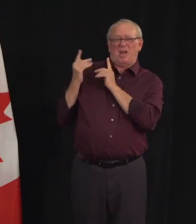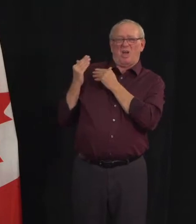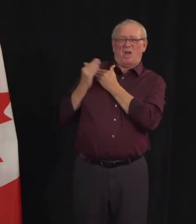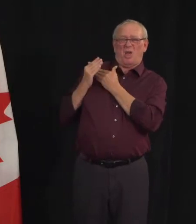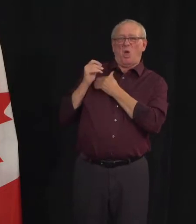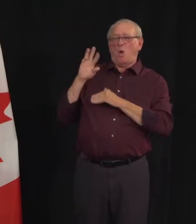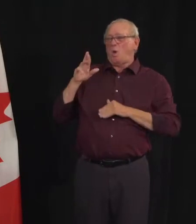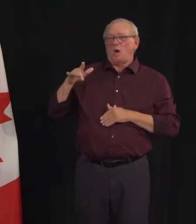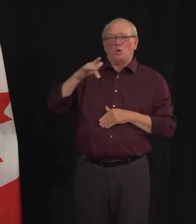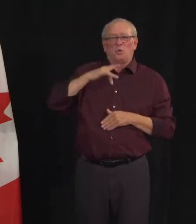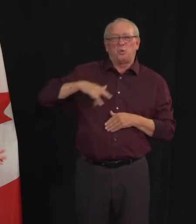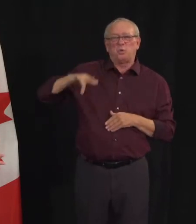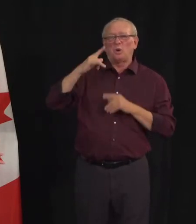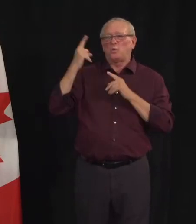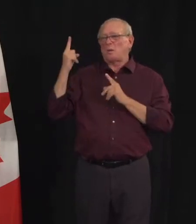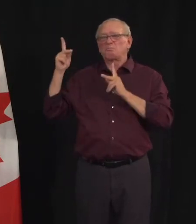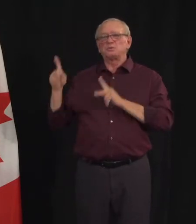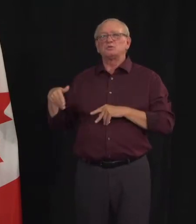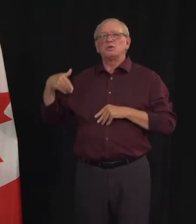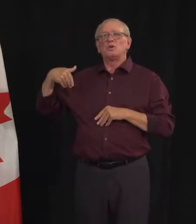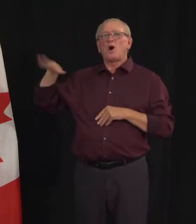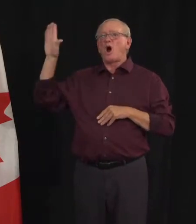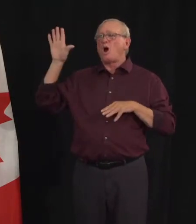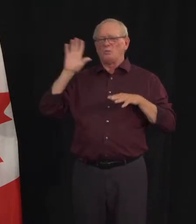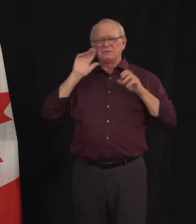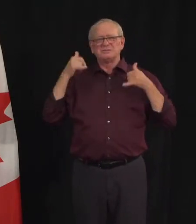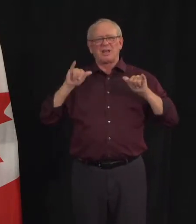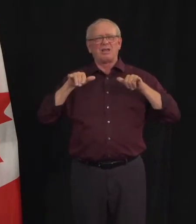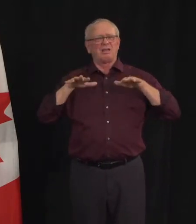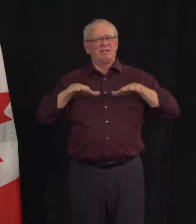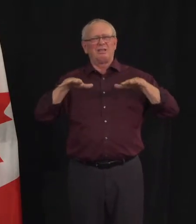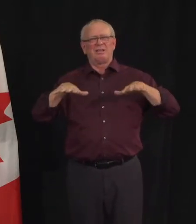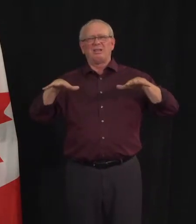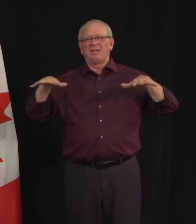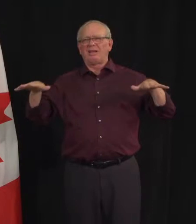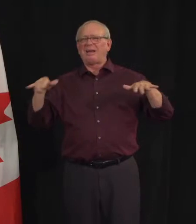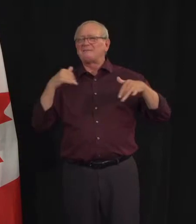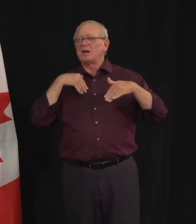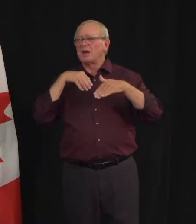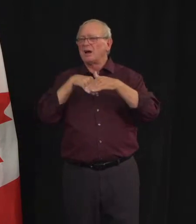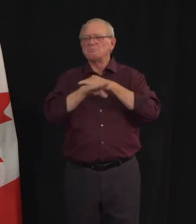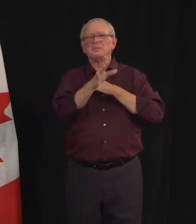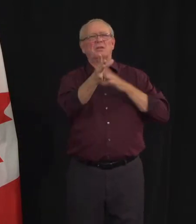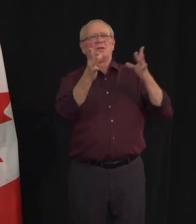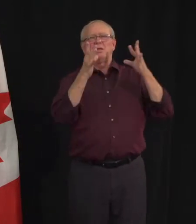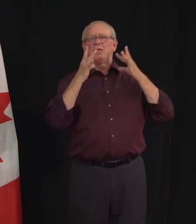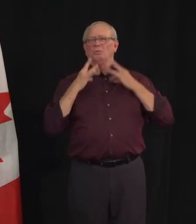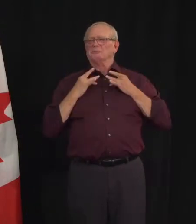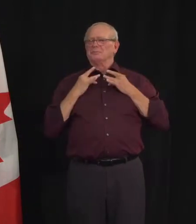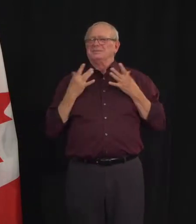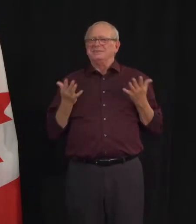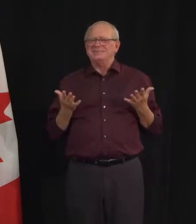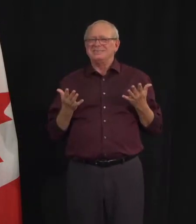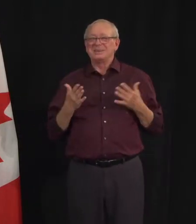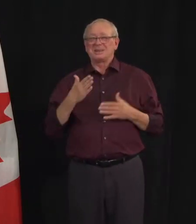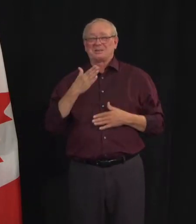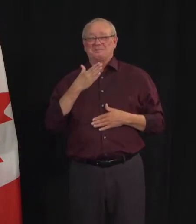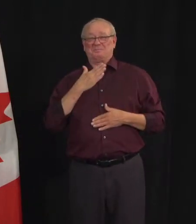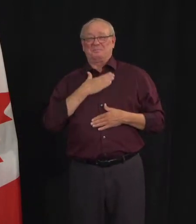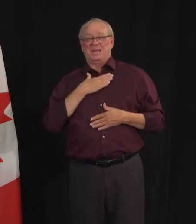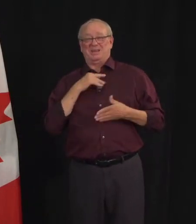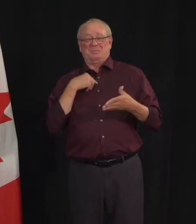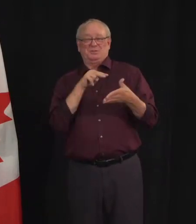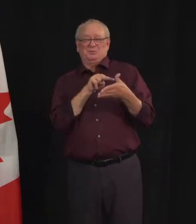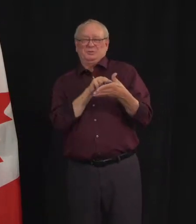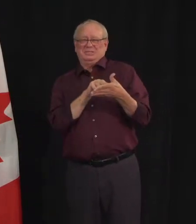can transmit through the air at very far distances for long periods of time. And so I have to say, as a physician, when I read that